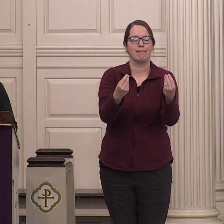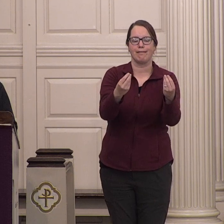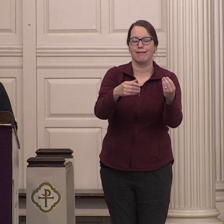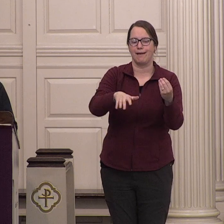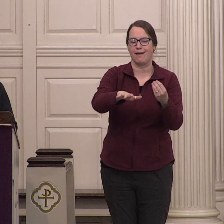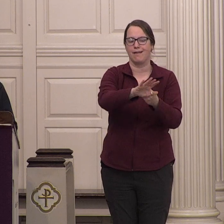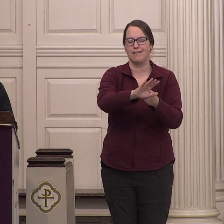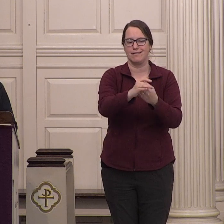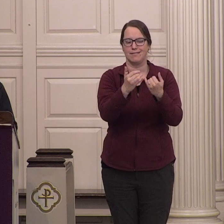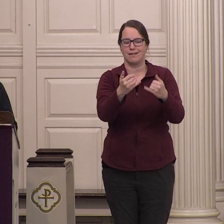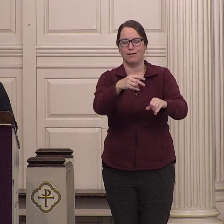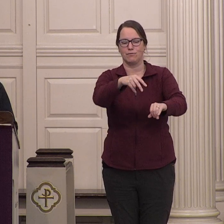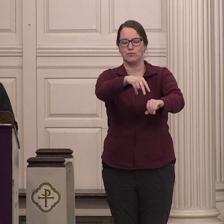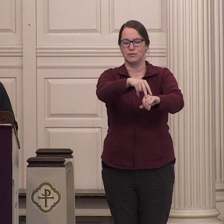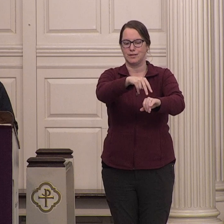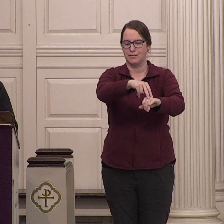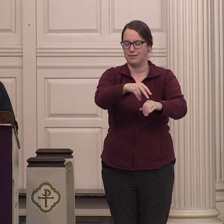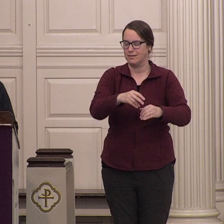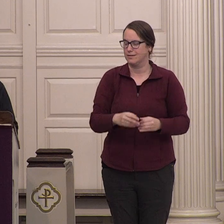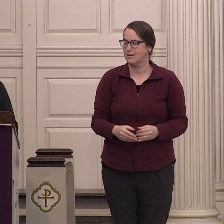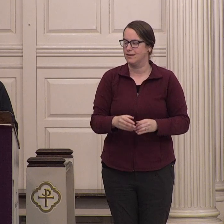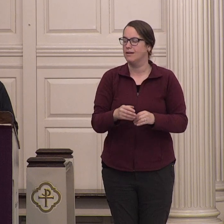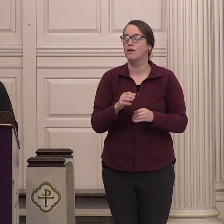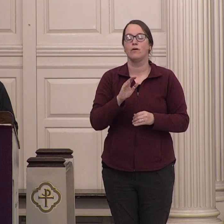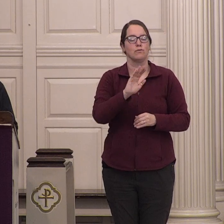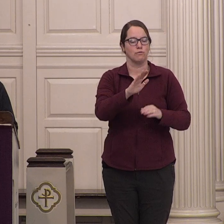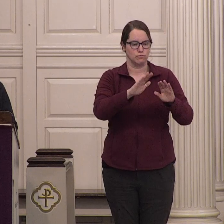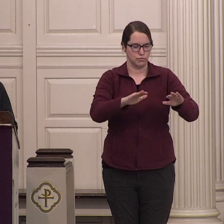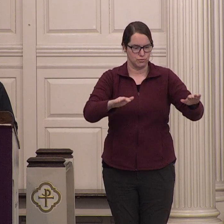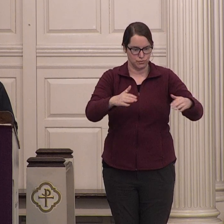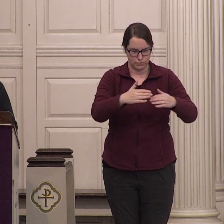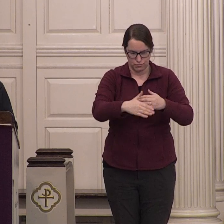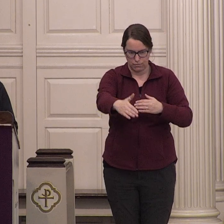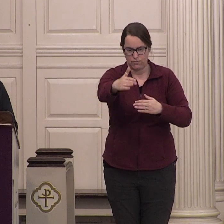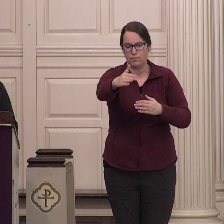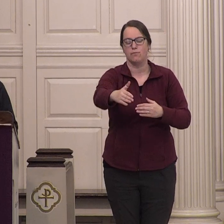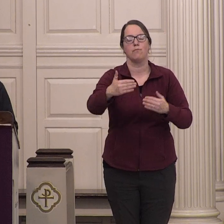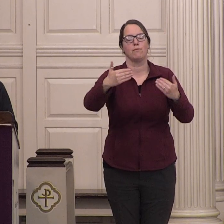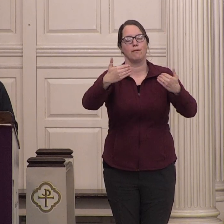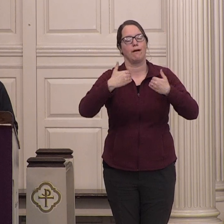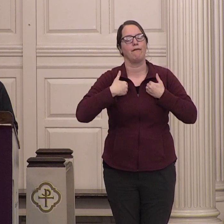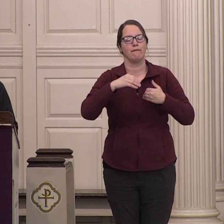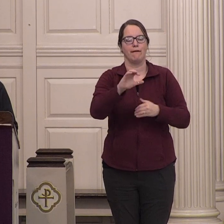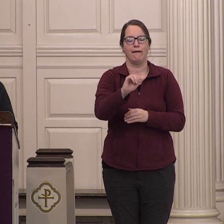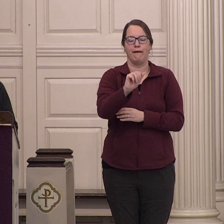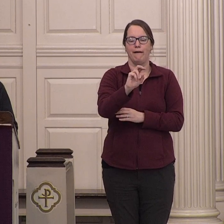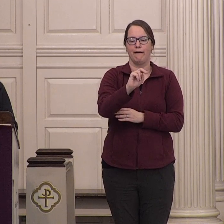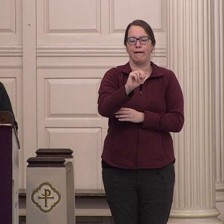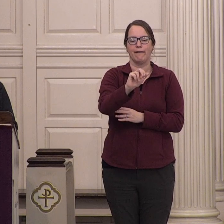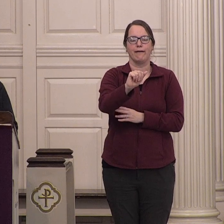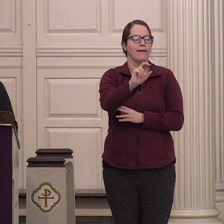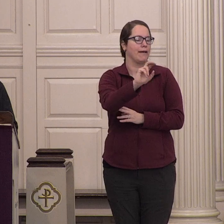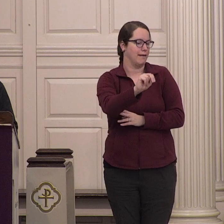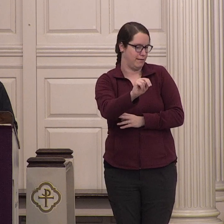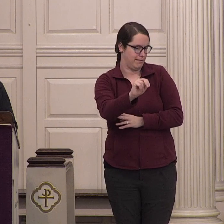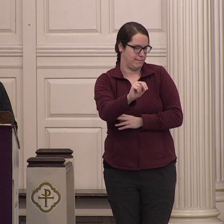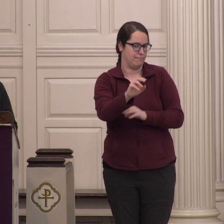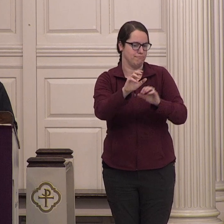staying, the whole land of Canaan, as a permanent possession, and I will be